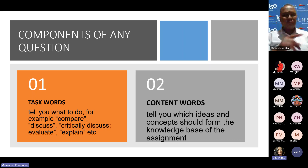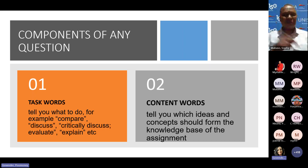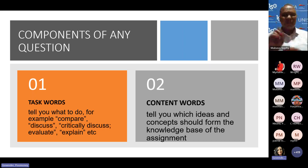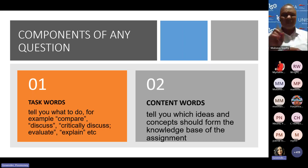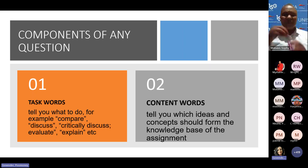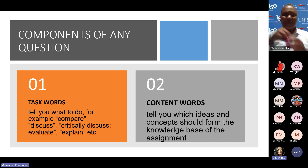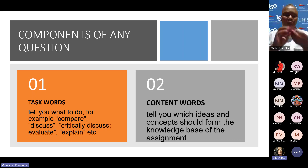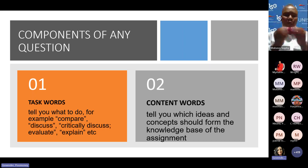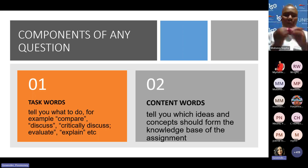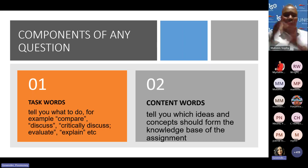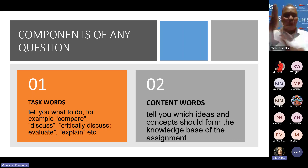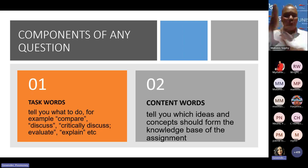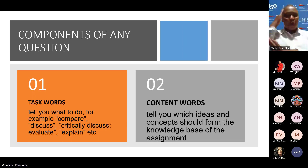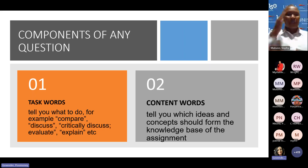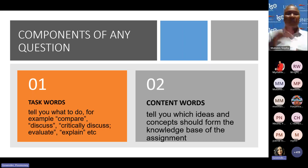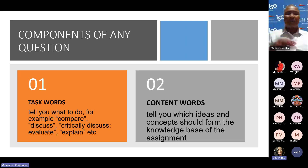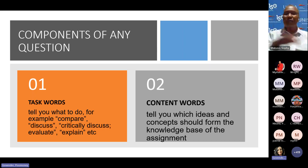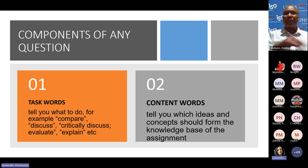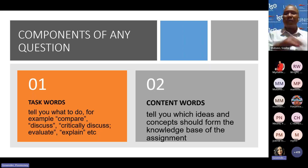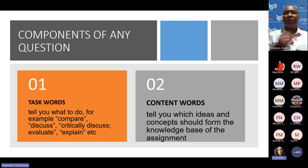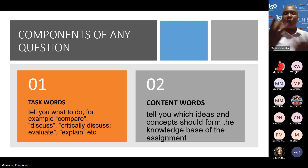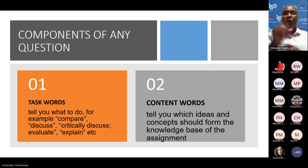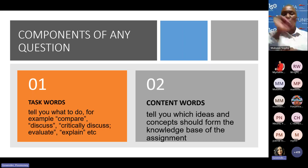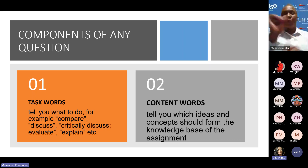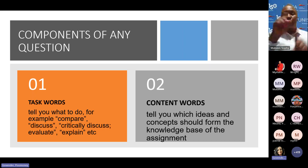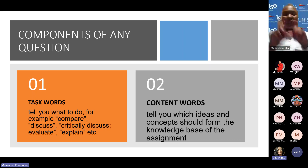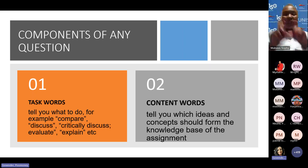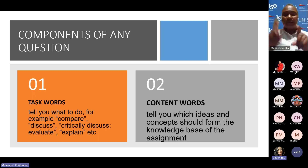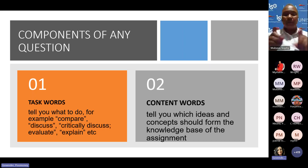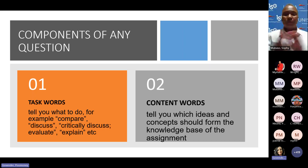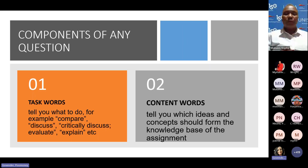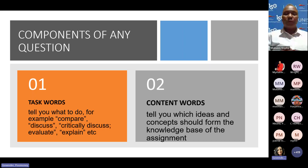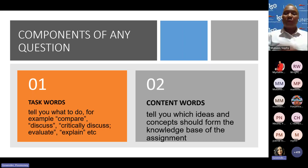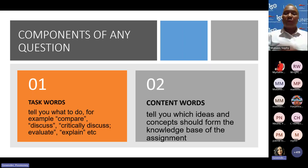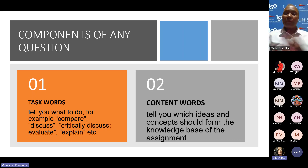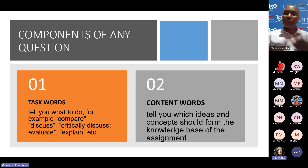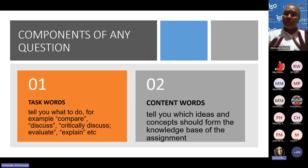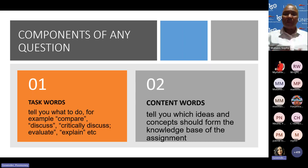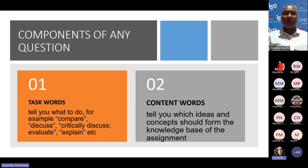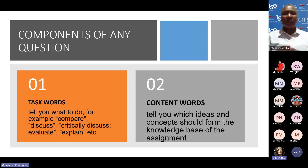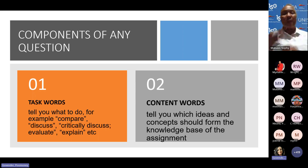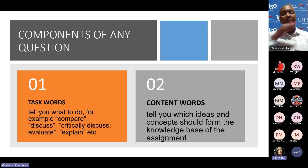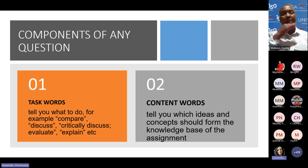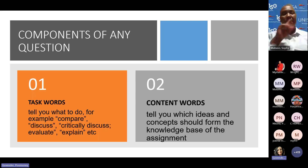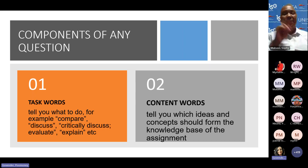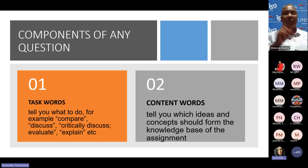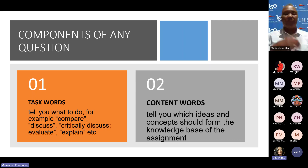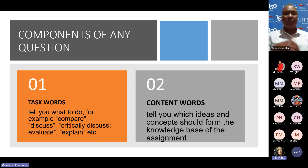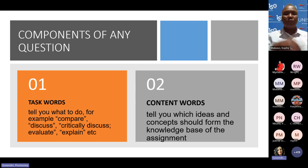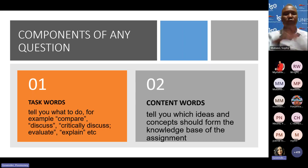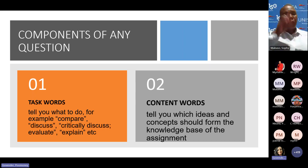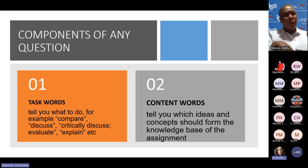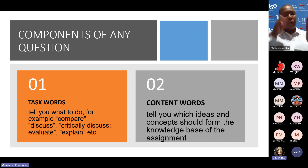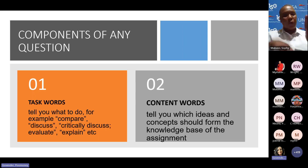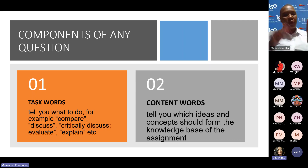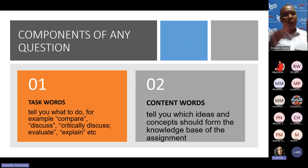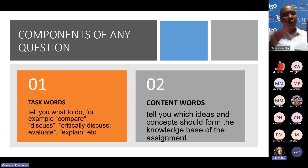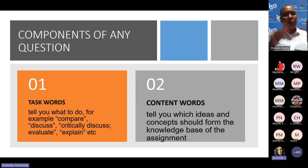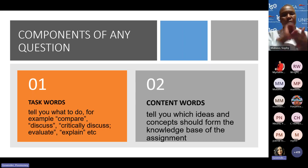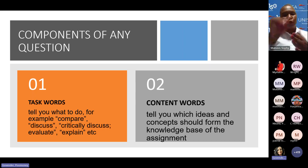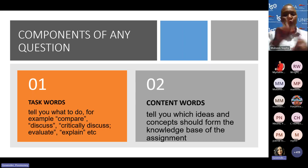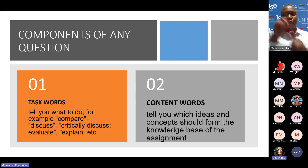form the knowledge base of your question. So it means that you've got to read your questions